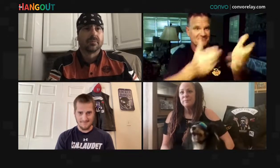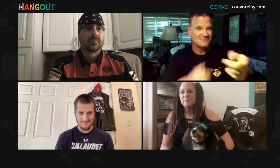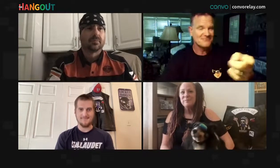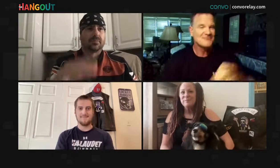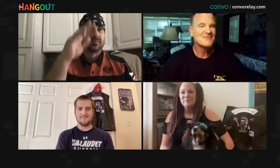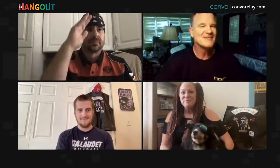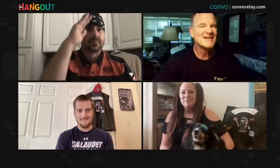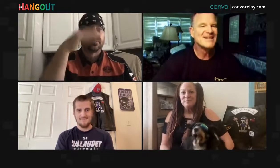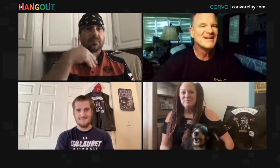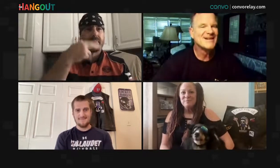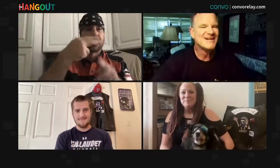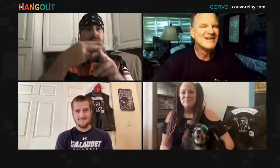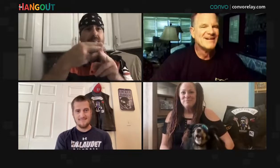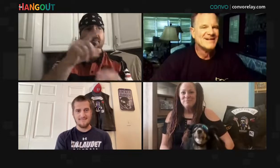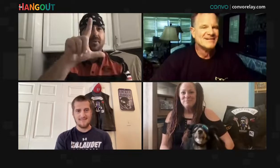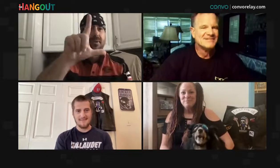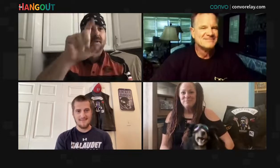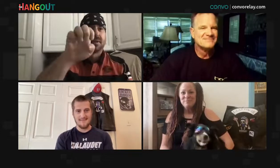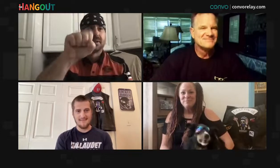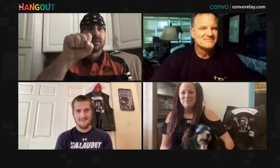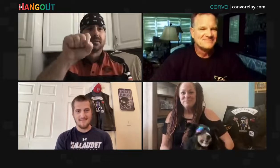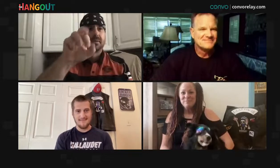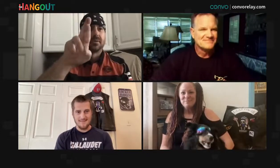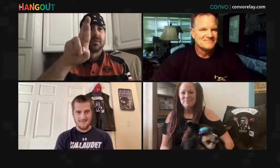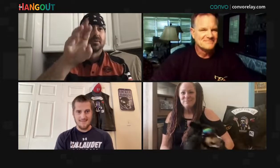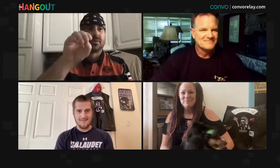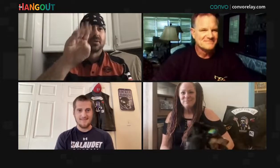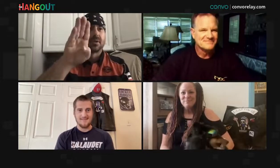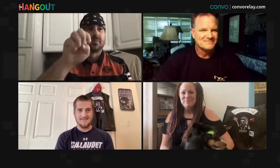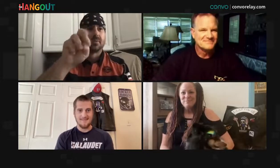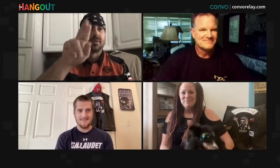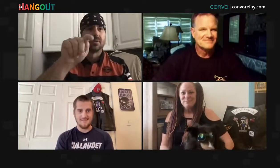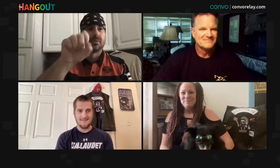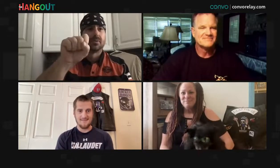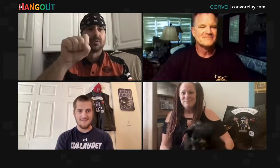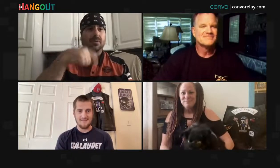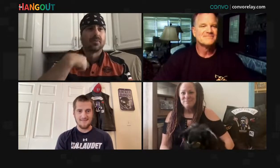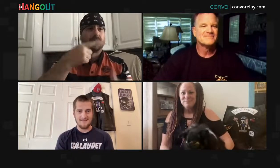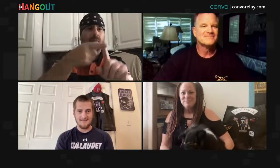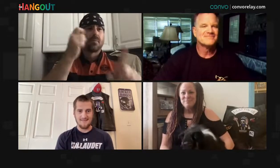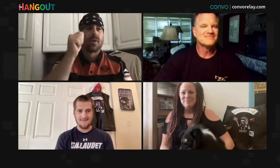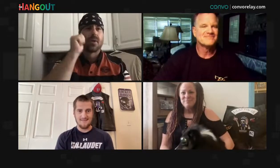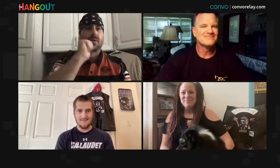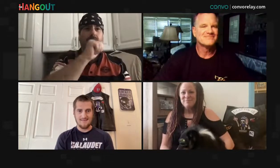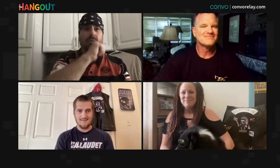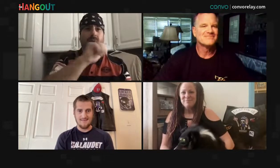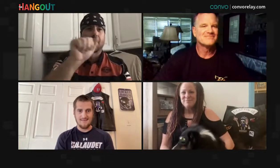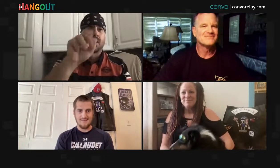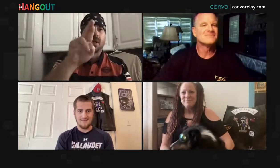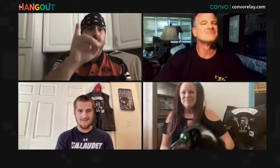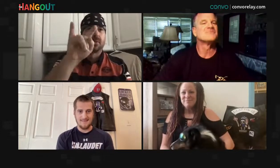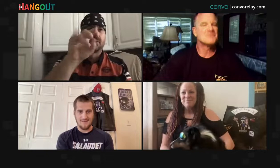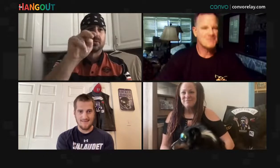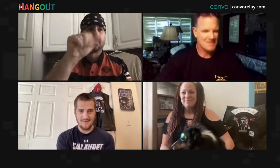And Les, I'm going to turn it over to you to introduce yourself. All right. Hello, my name is Les Roberts. I'm from